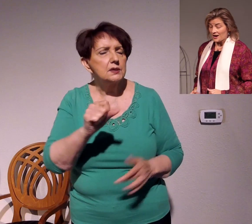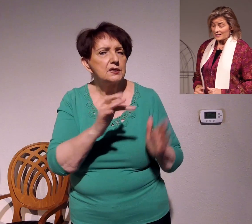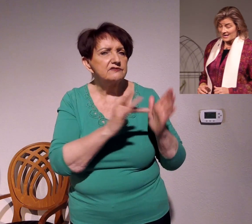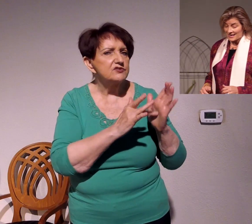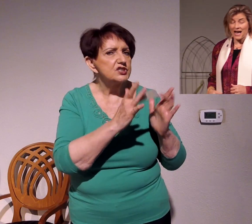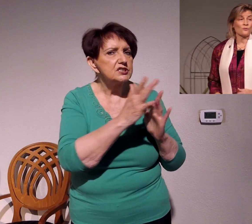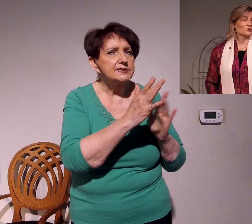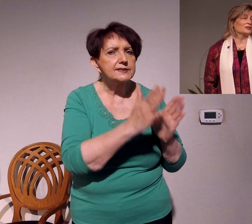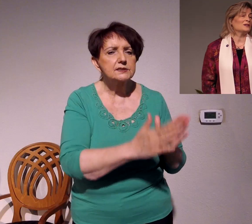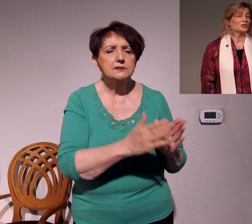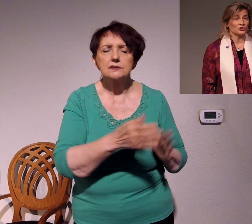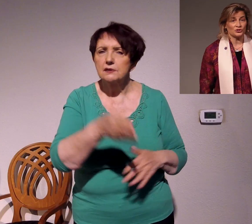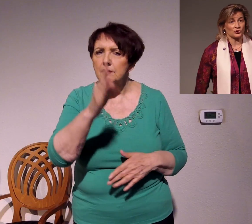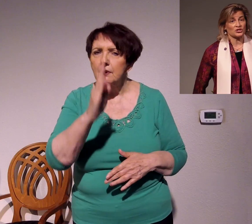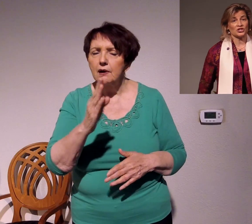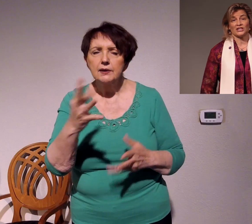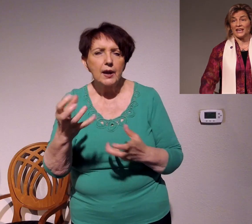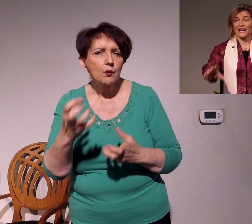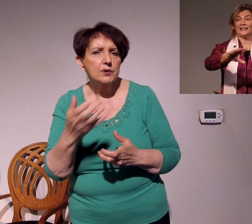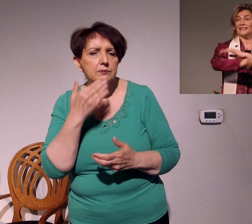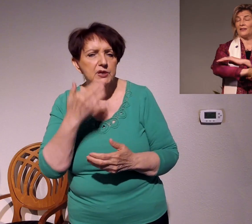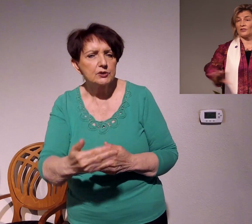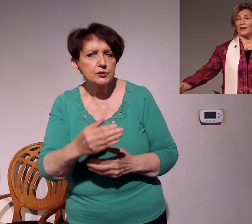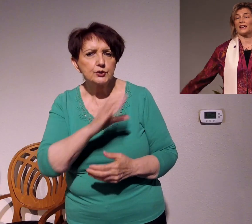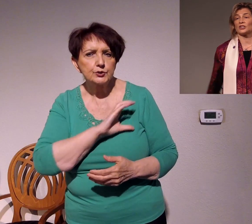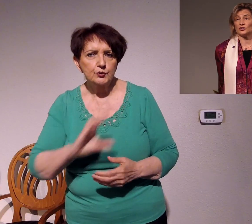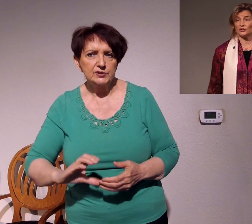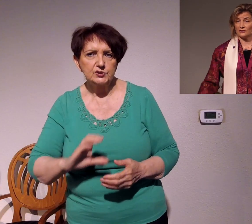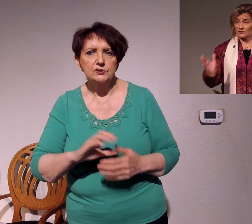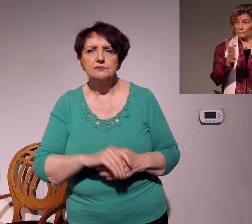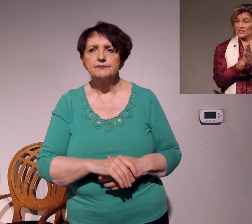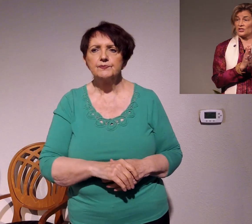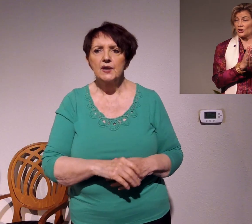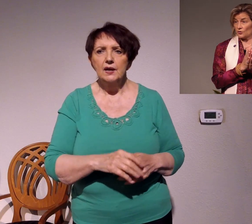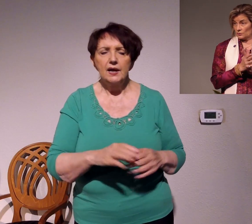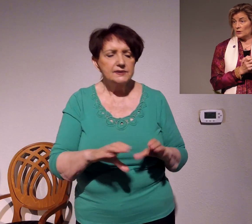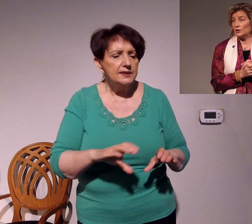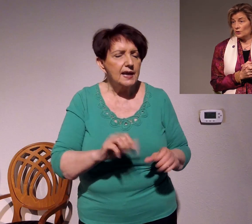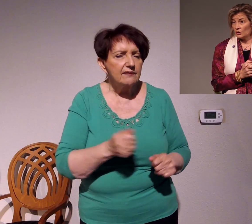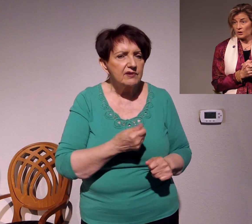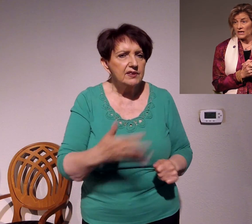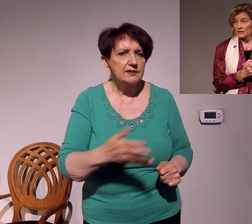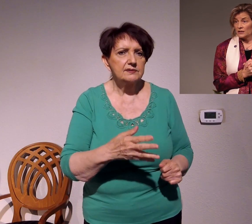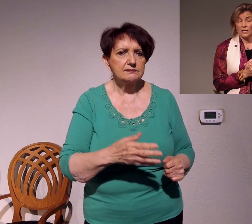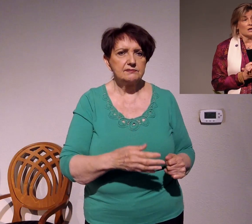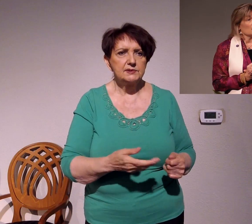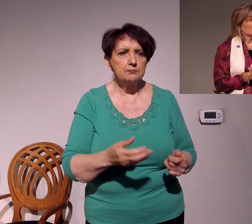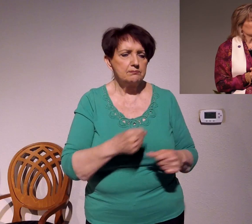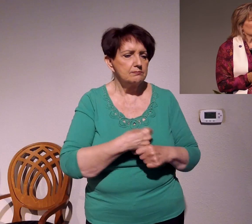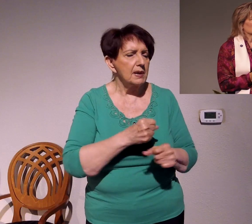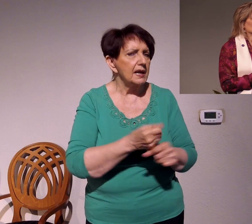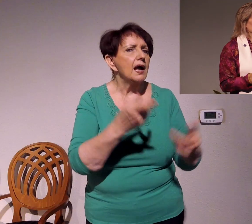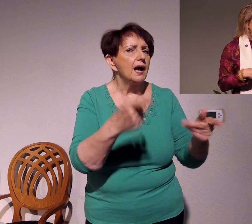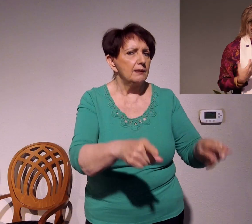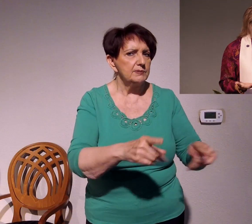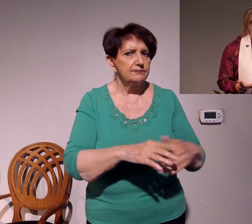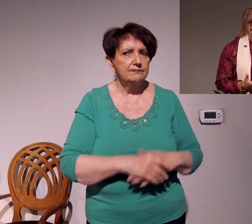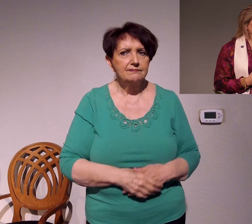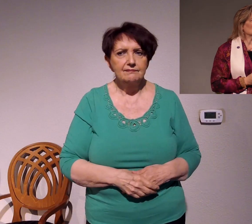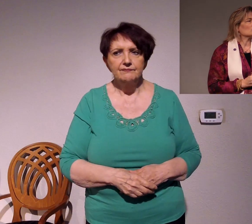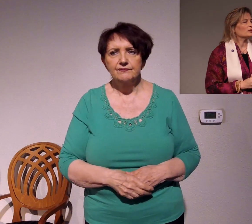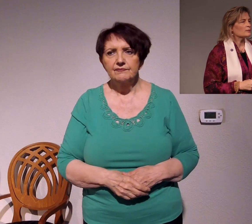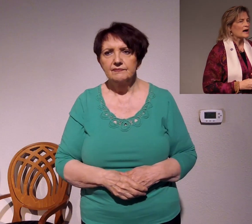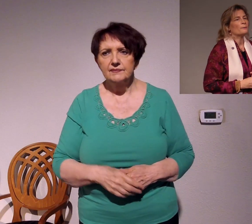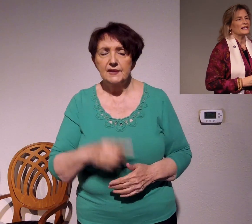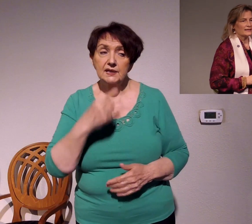and God, and I wanted to be a good Christian, and I did everything I could to be so. All right? And so that just